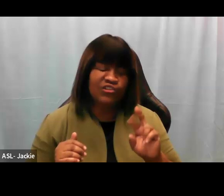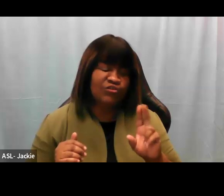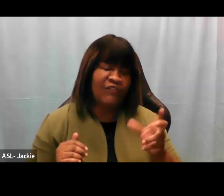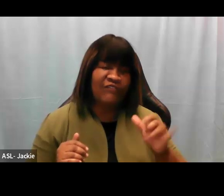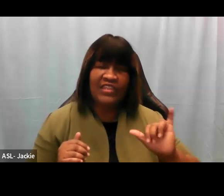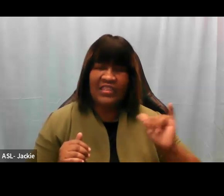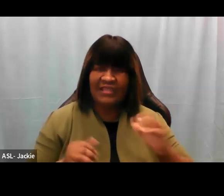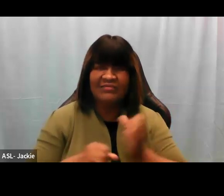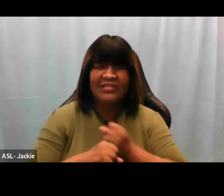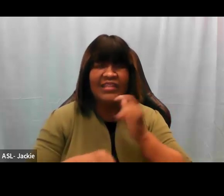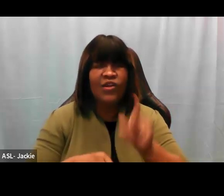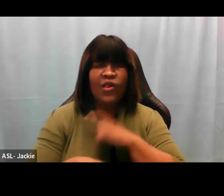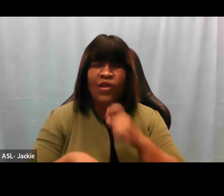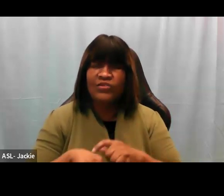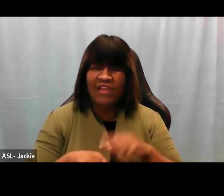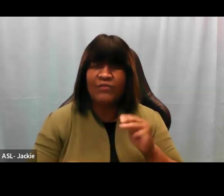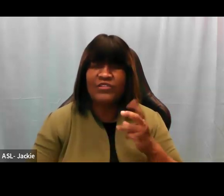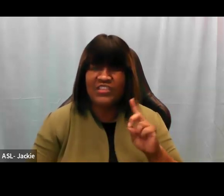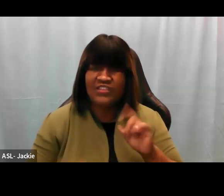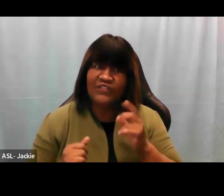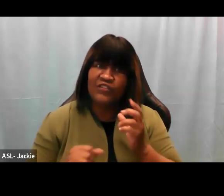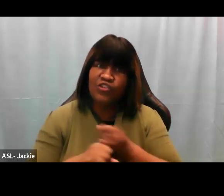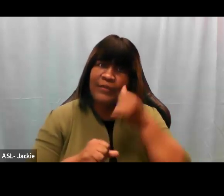a long time. Next slide, please.